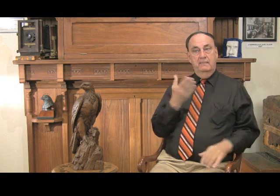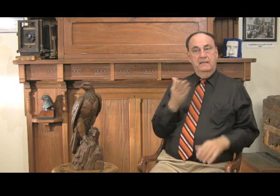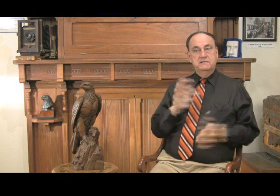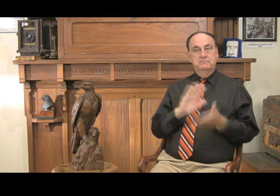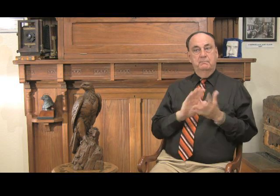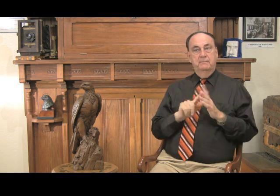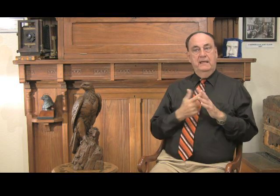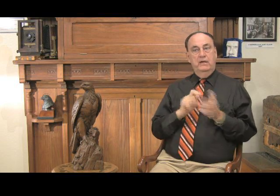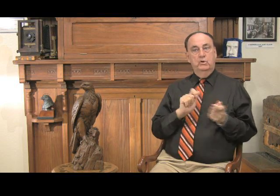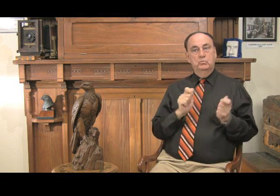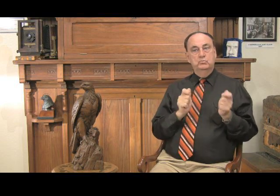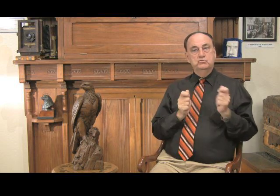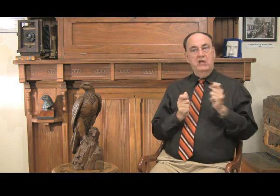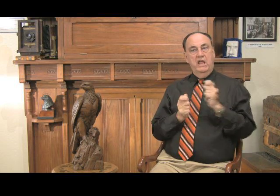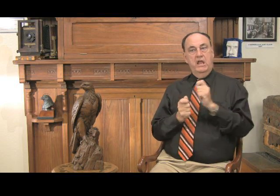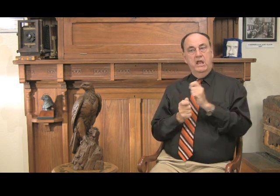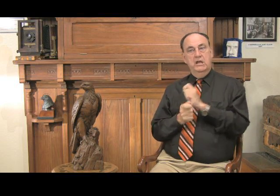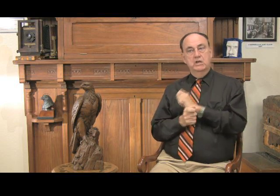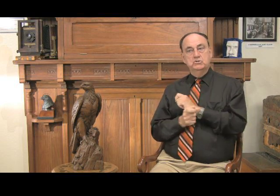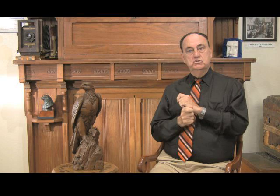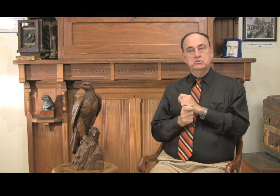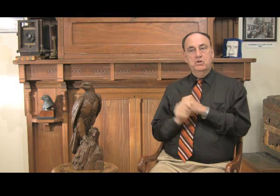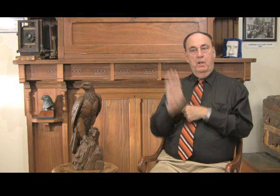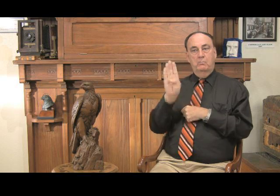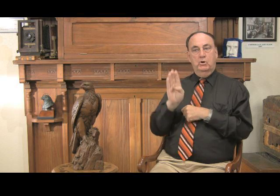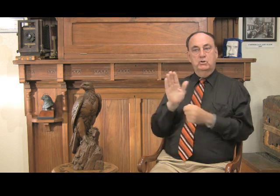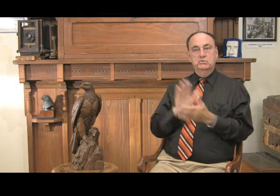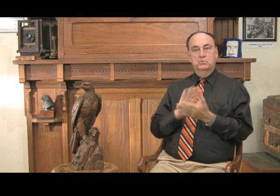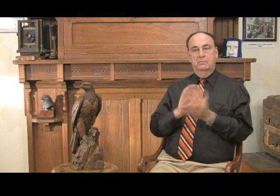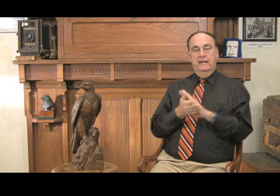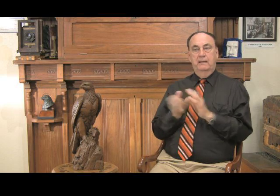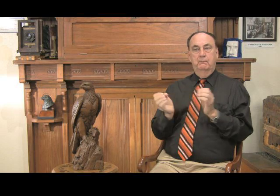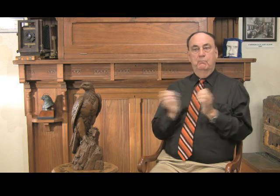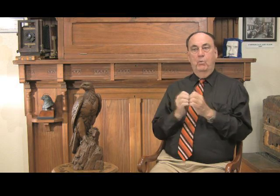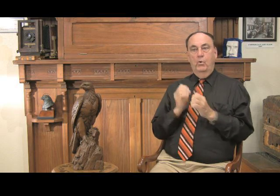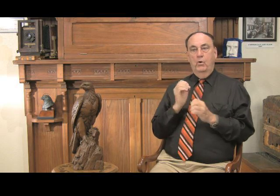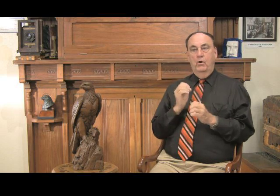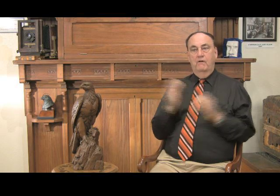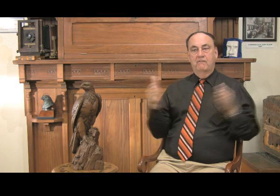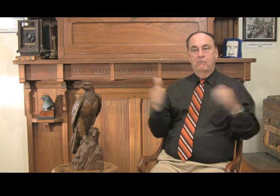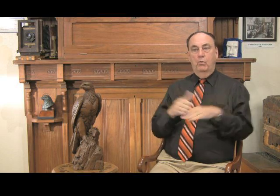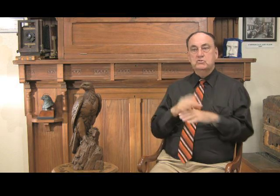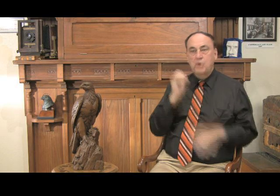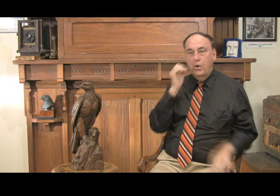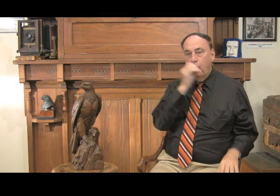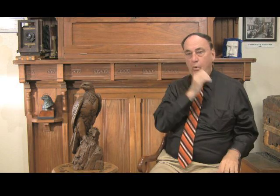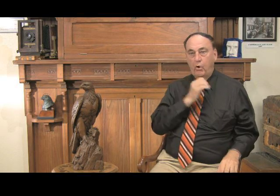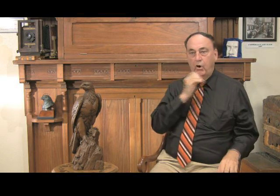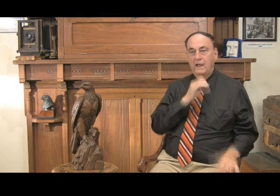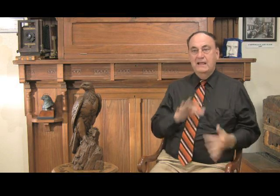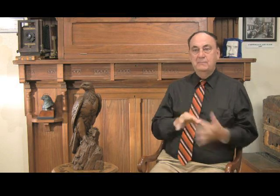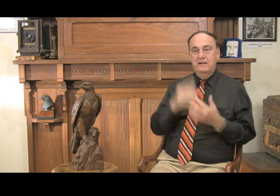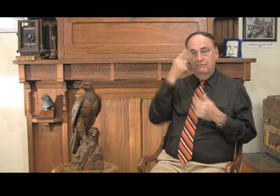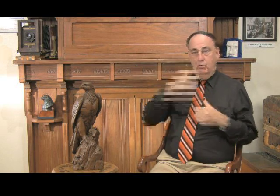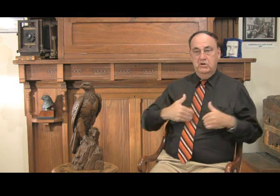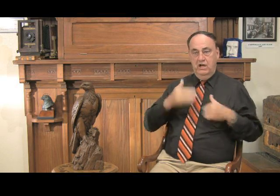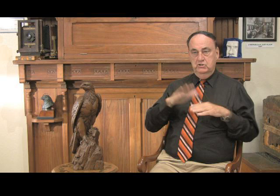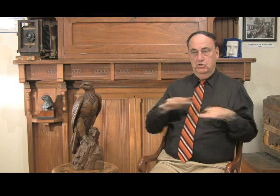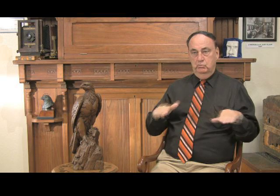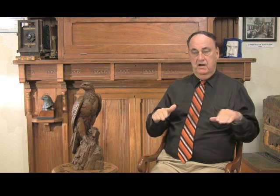Milan, things began to change. The school became orally influenced, especially